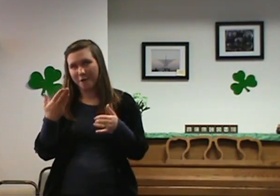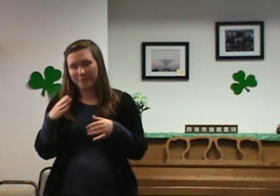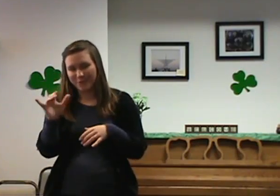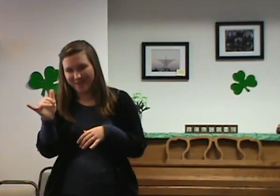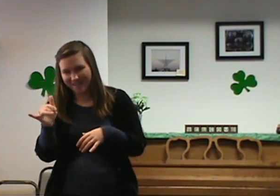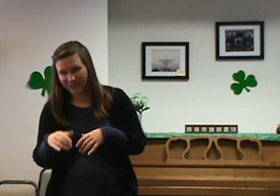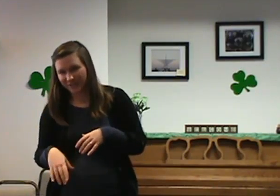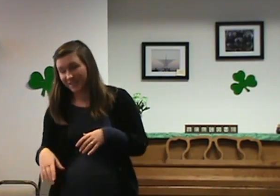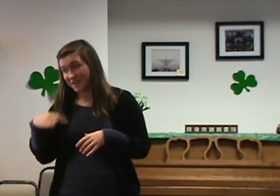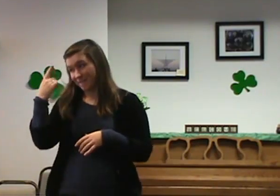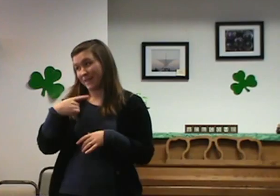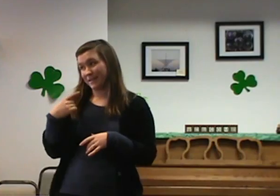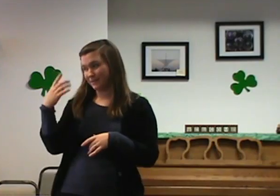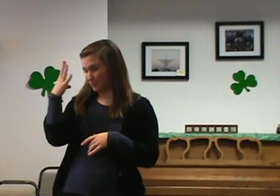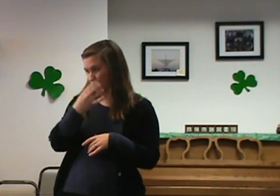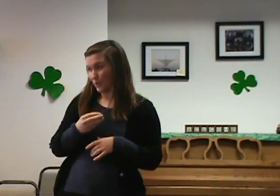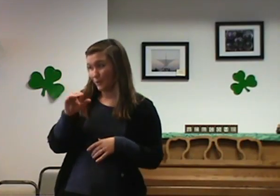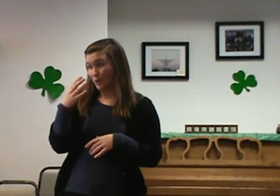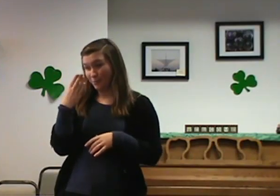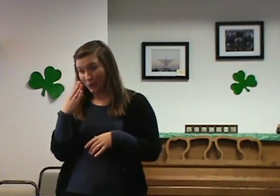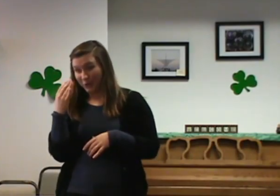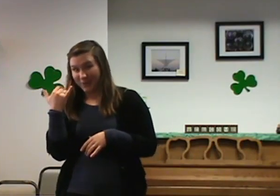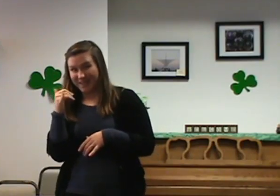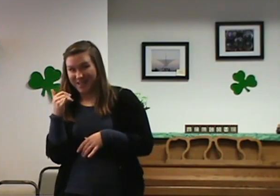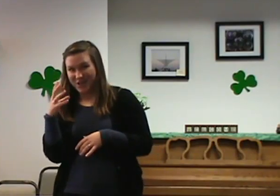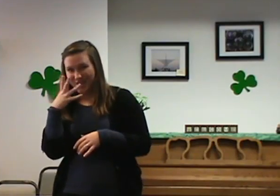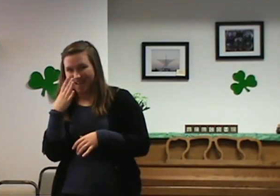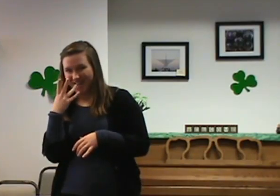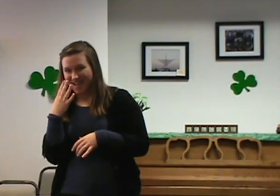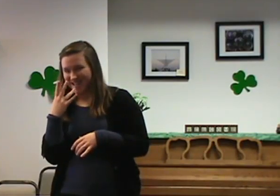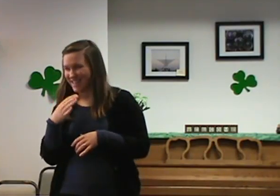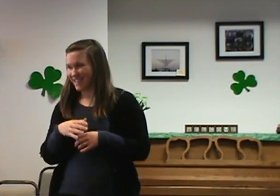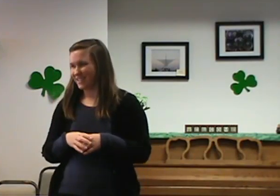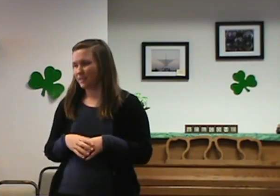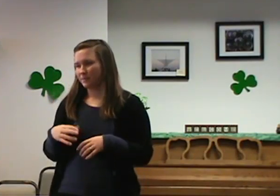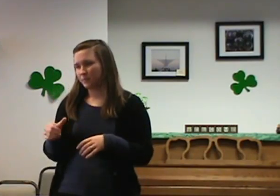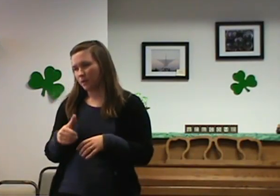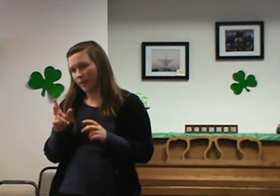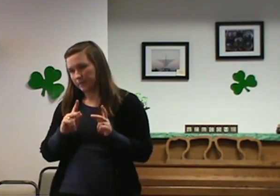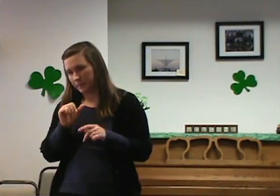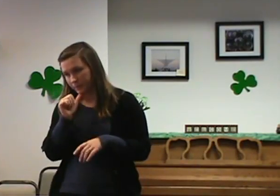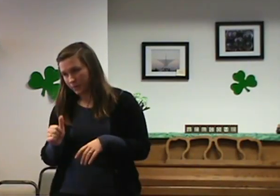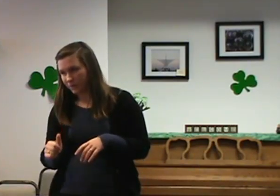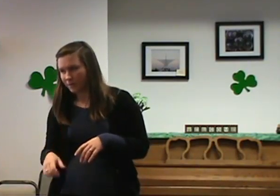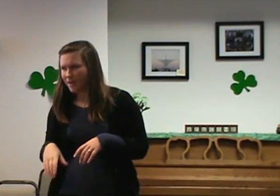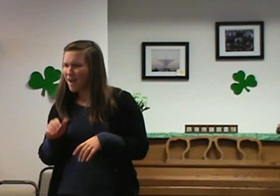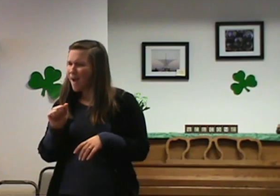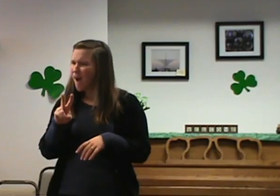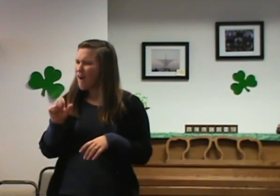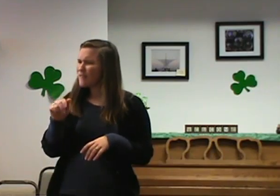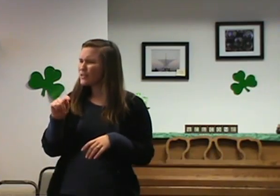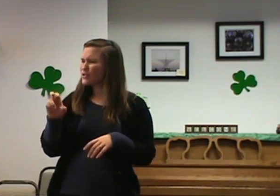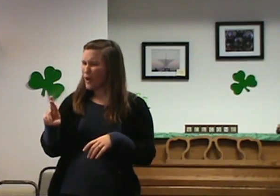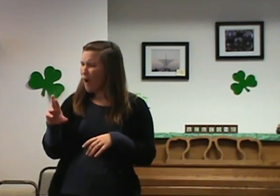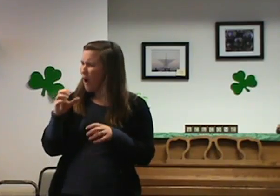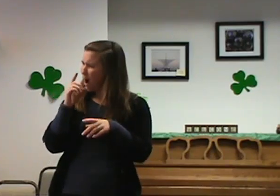yellow? No one's face looks wonderful. Okay. The charge does. There. Oh, that's, Yeah,